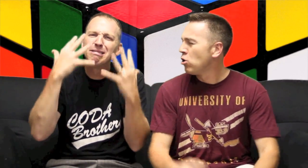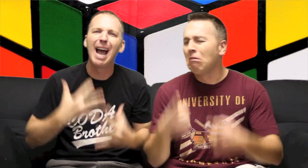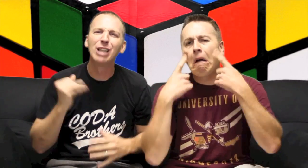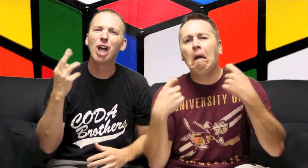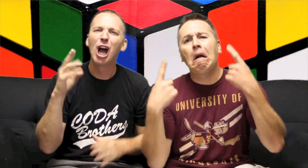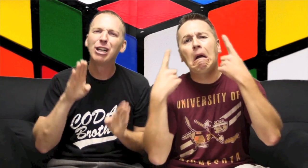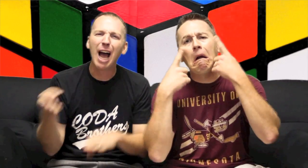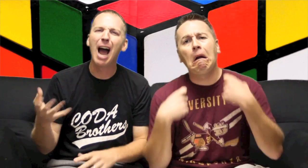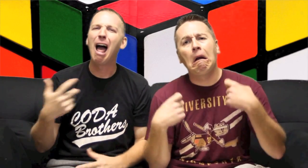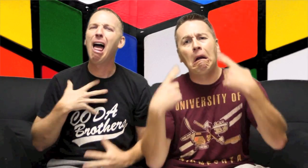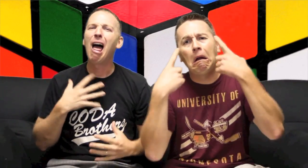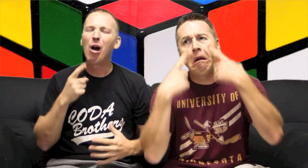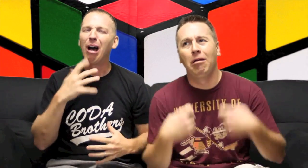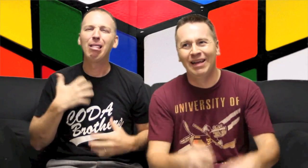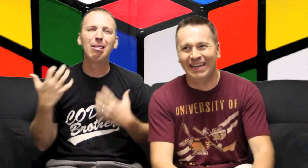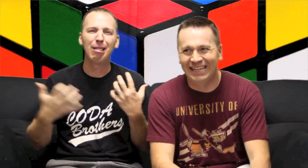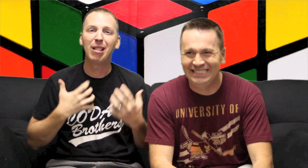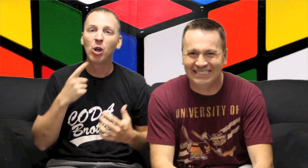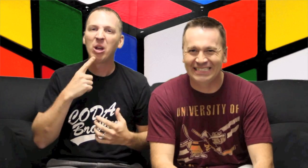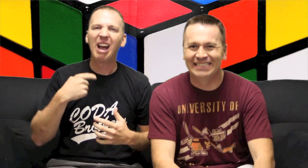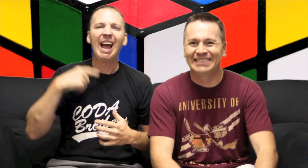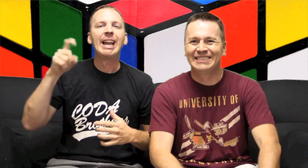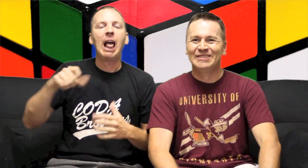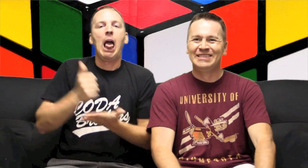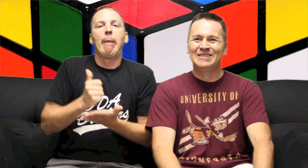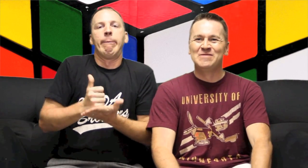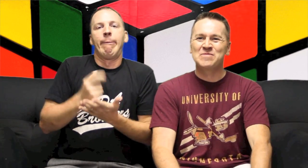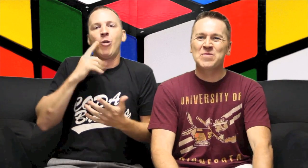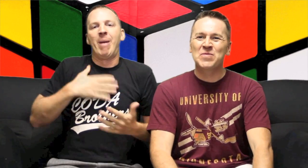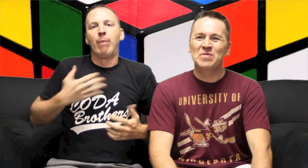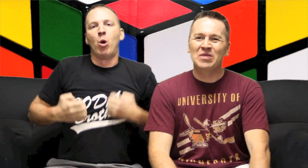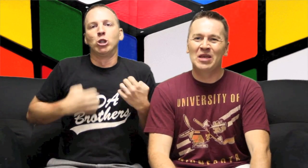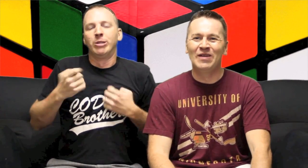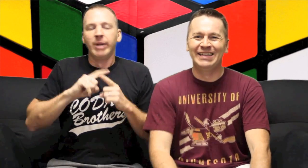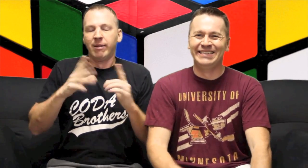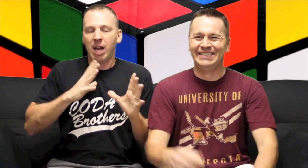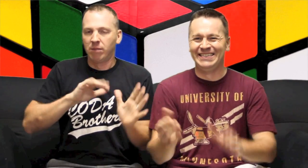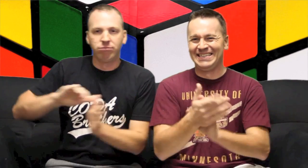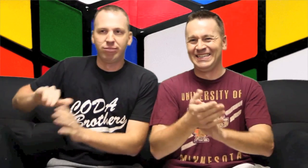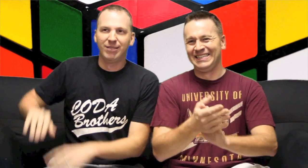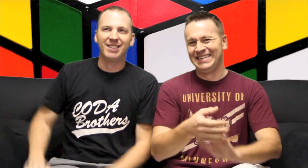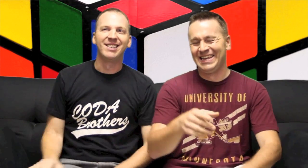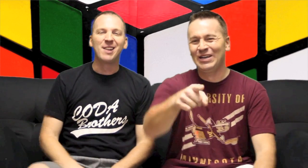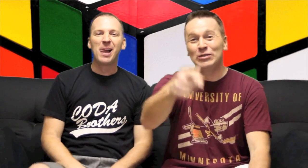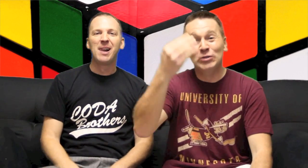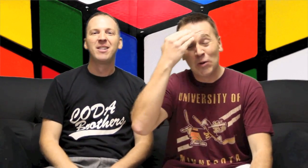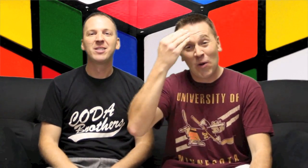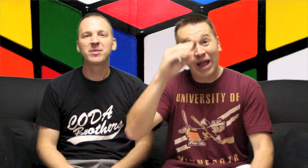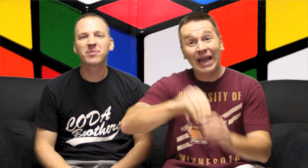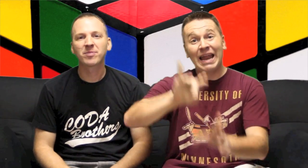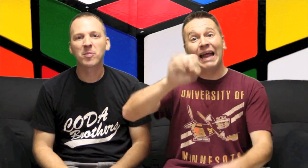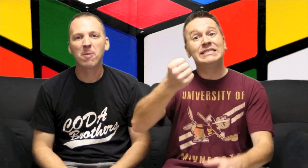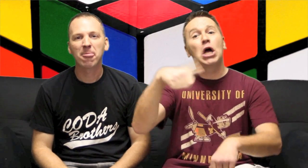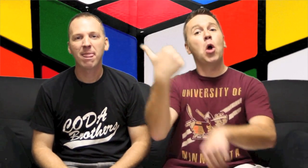I got really sad. You cried. I was really emo about it. I needed help for all the emo problems I had. But anyways. In